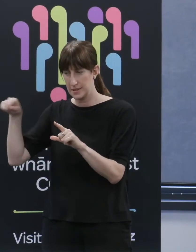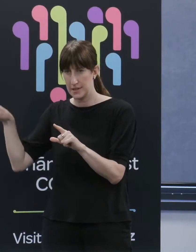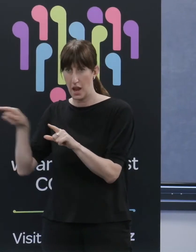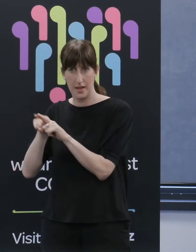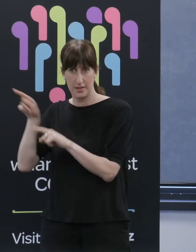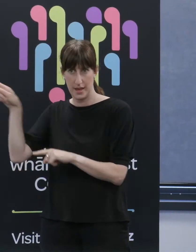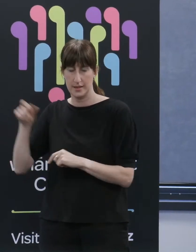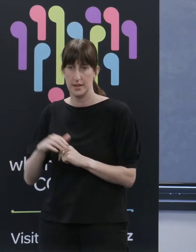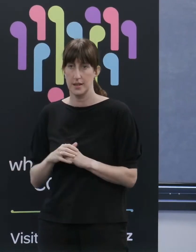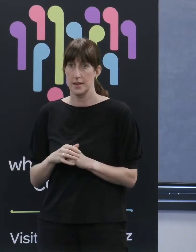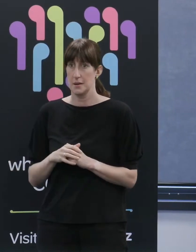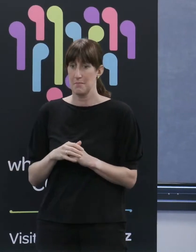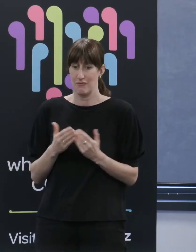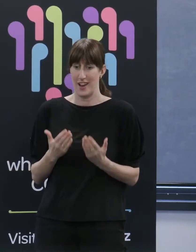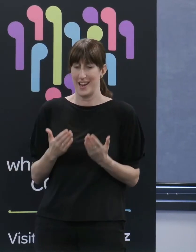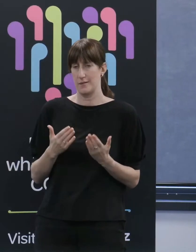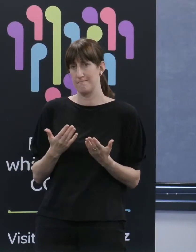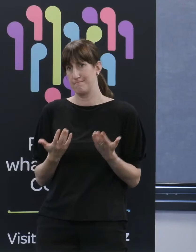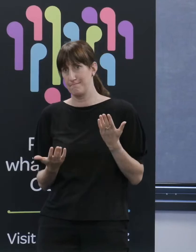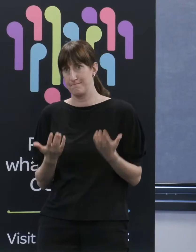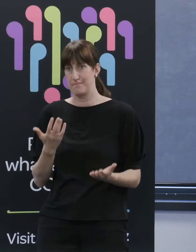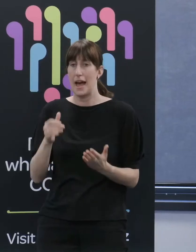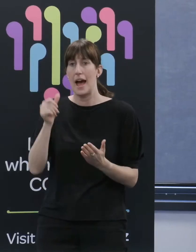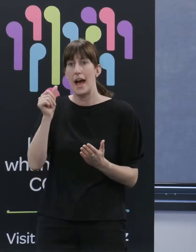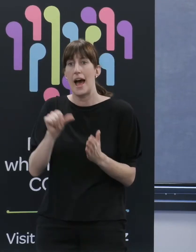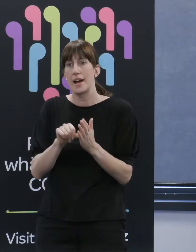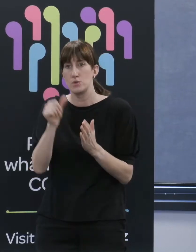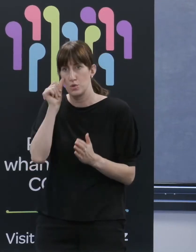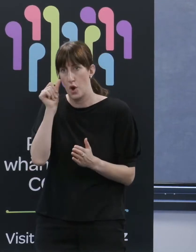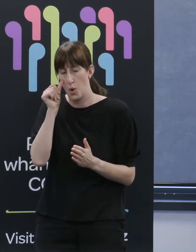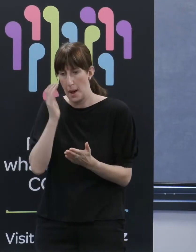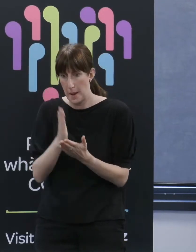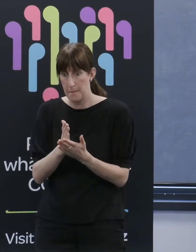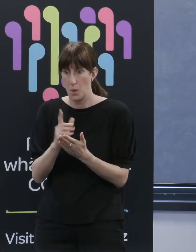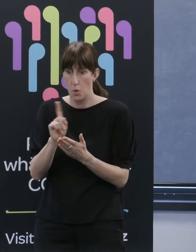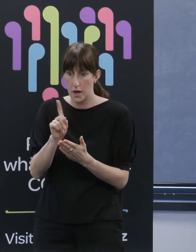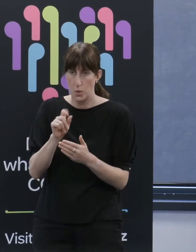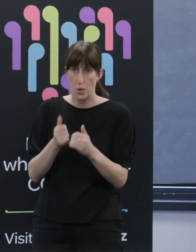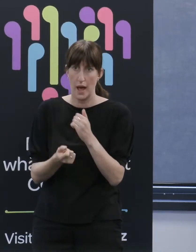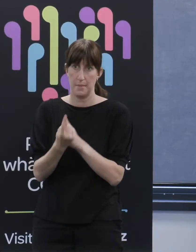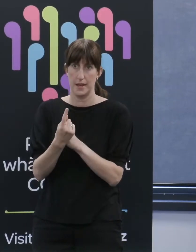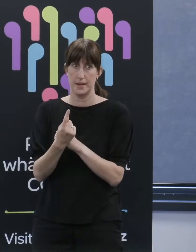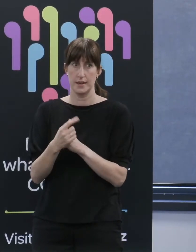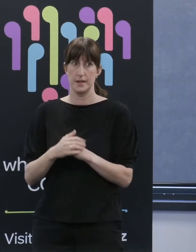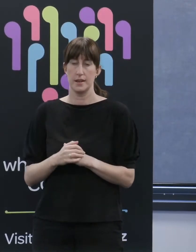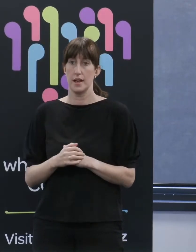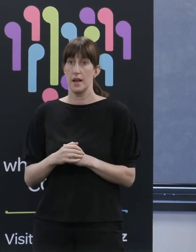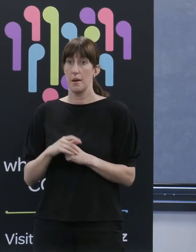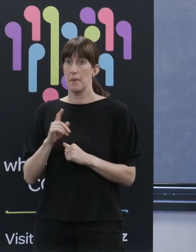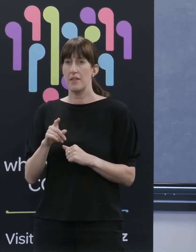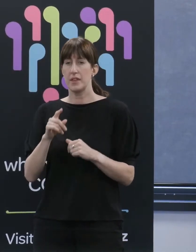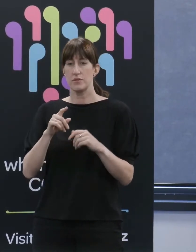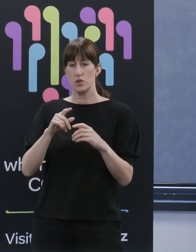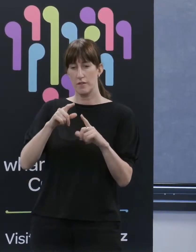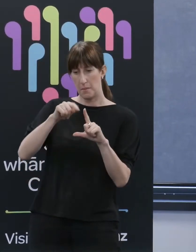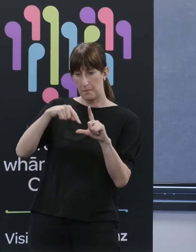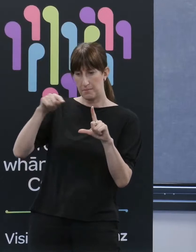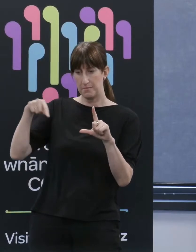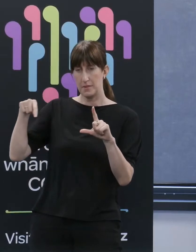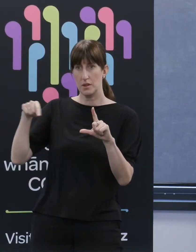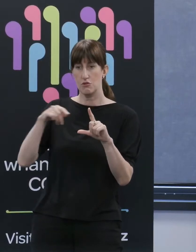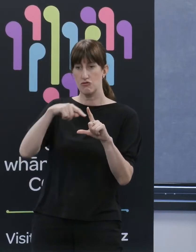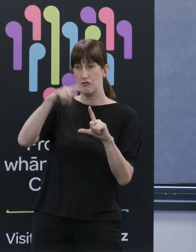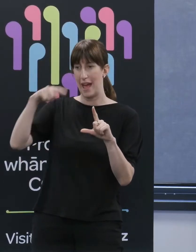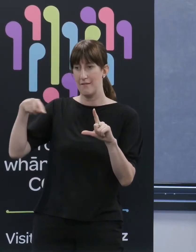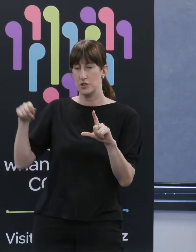have done is just done some modelling, or they're doing some modelling to show what would happen if we had coincidental sort of an Omicron surge,